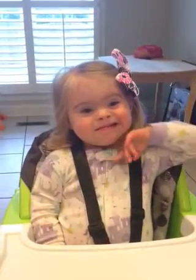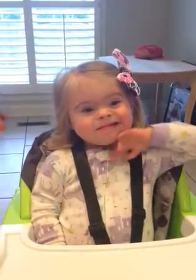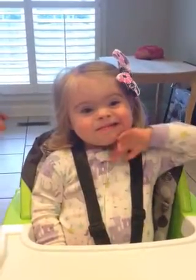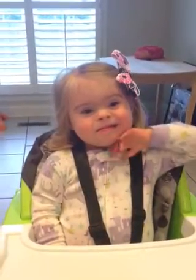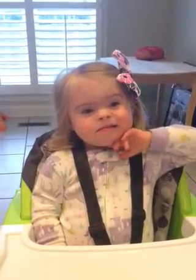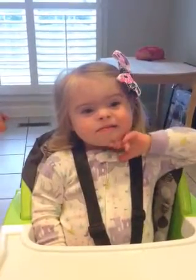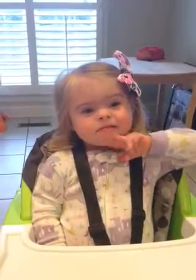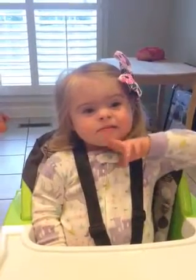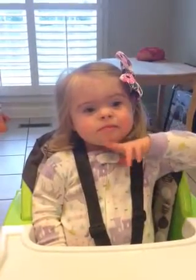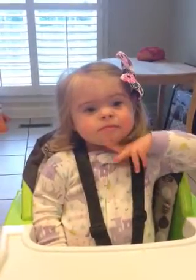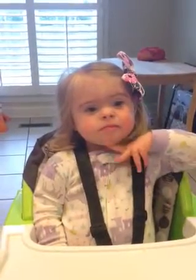Good.